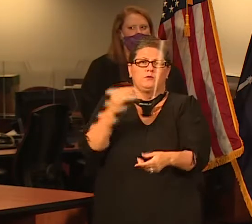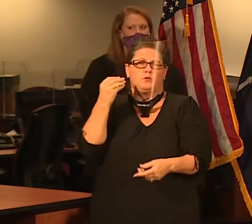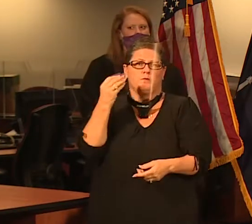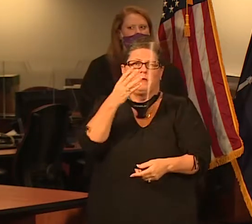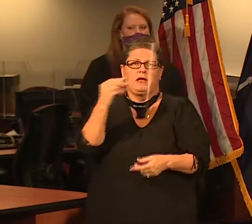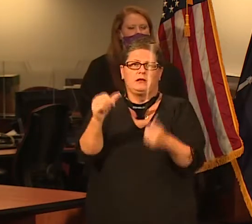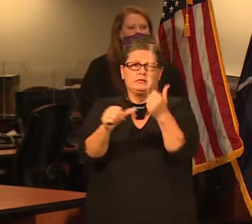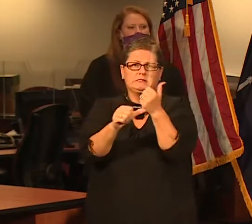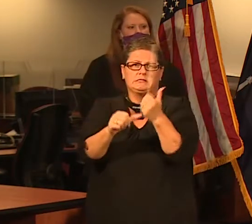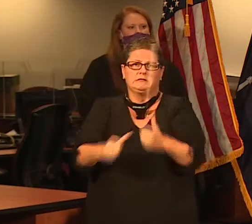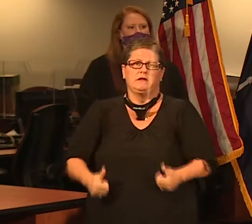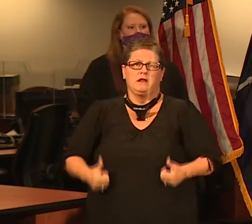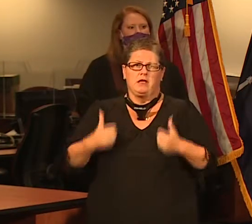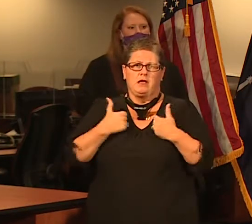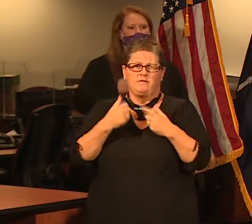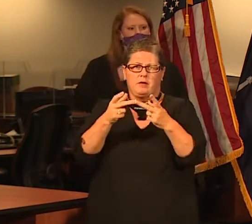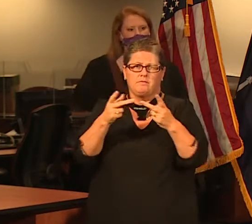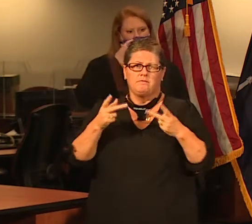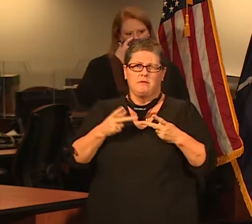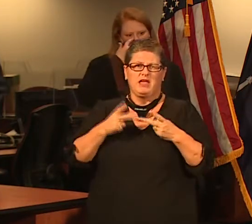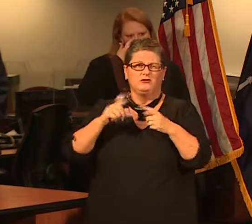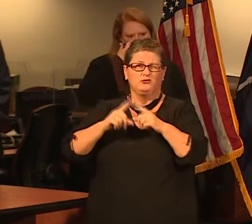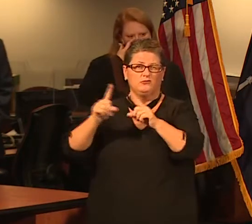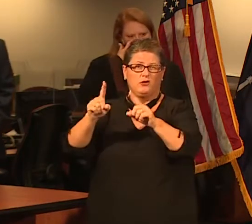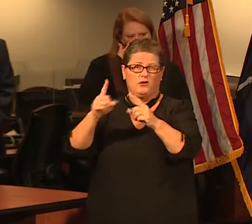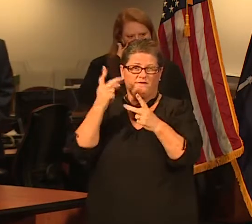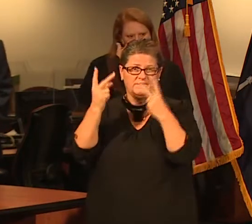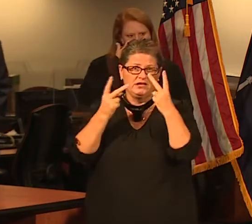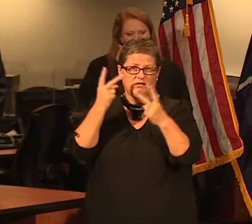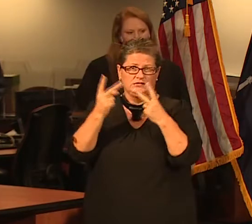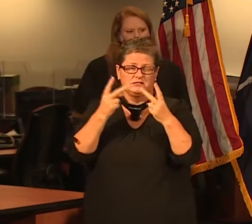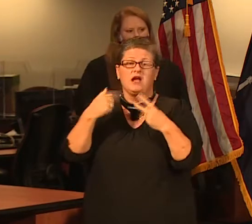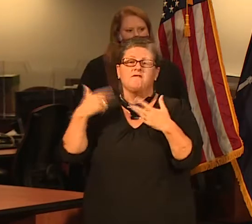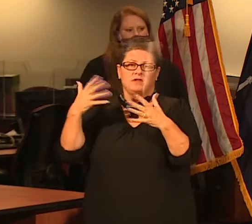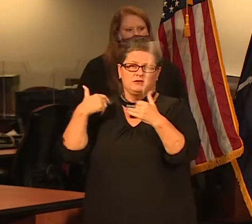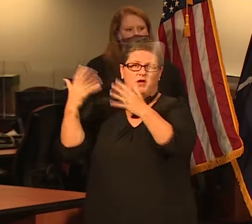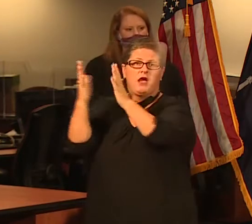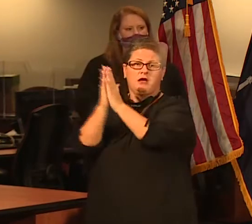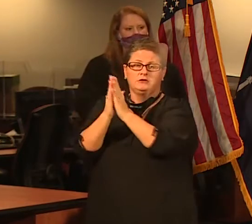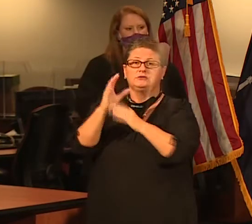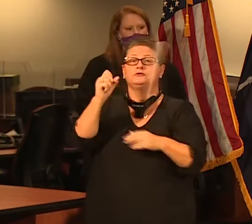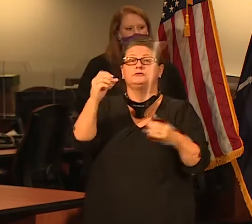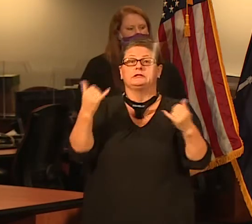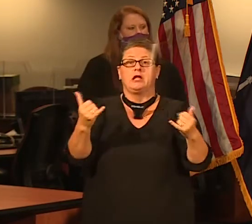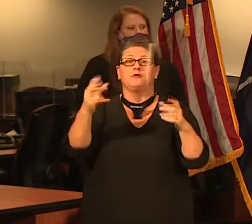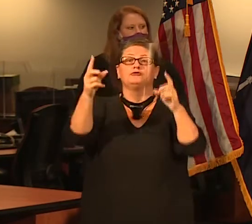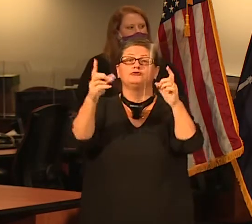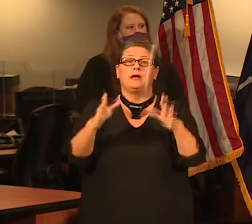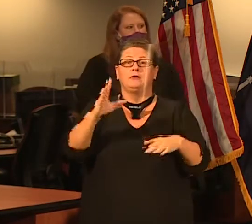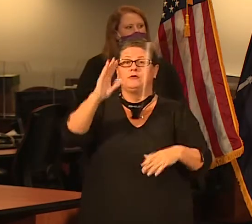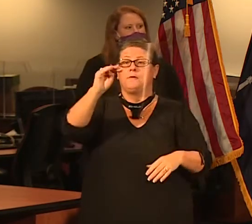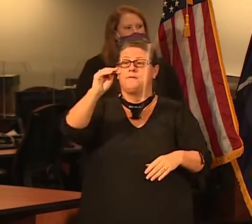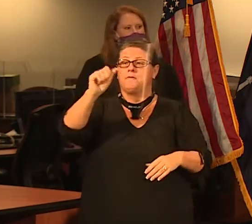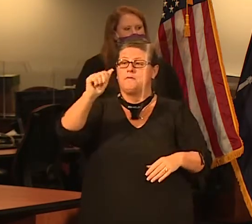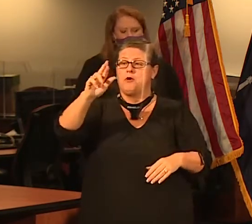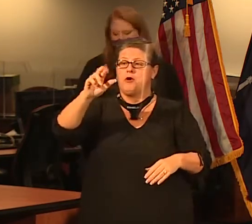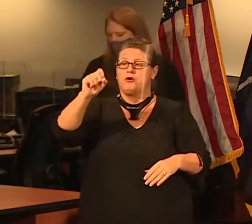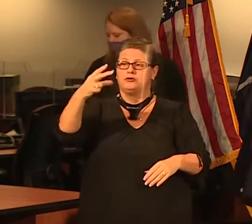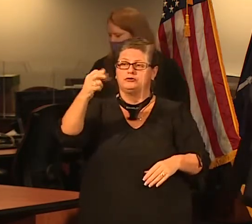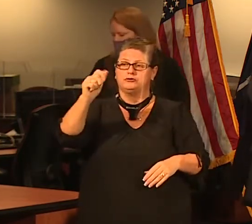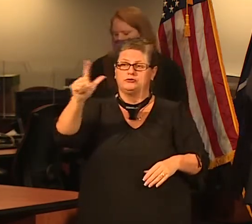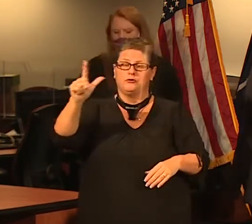living facility visitation plans. And Director Marshall Taylor, if you please.